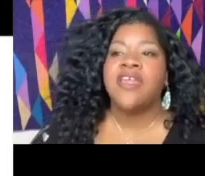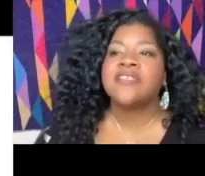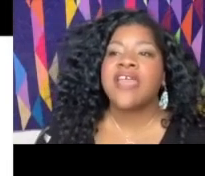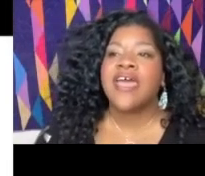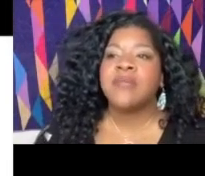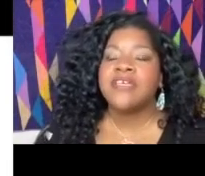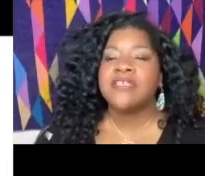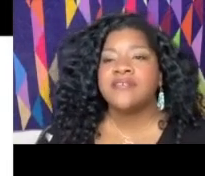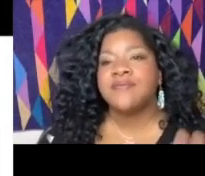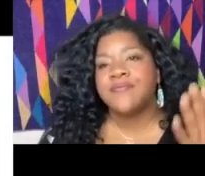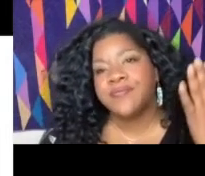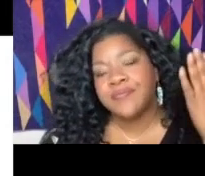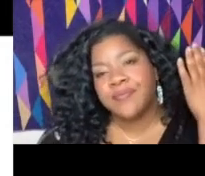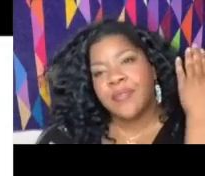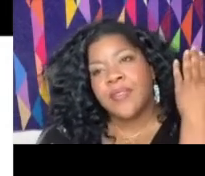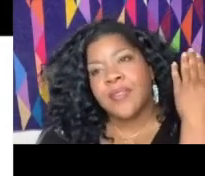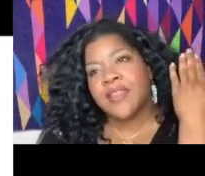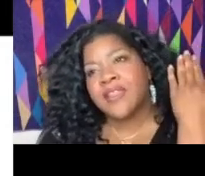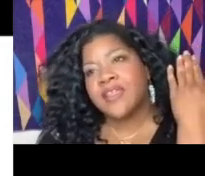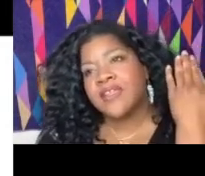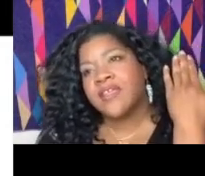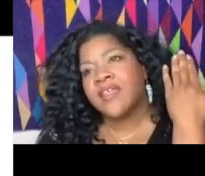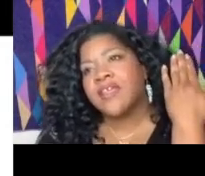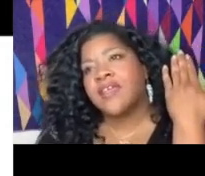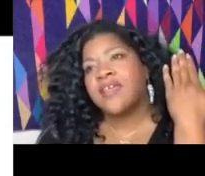differently. Next slide, please.